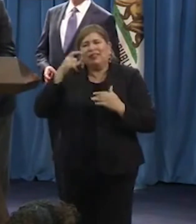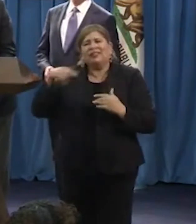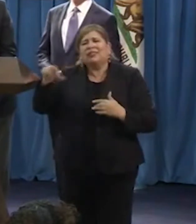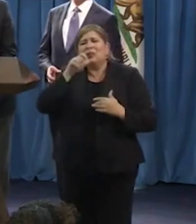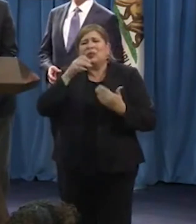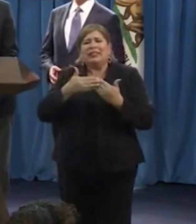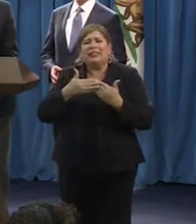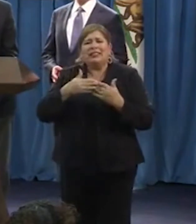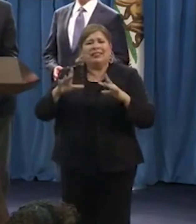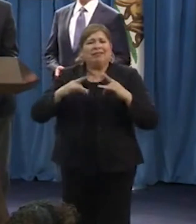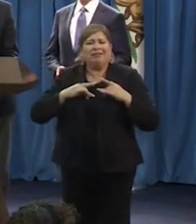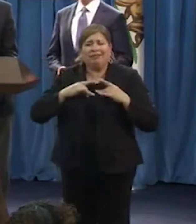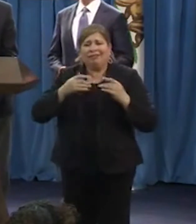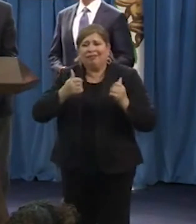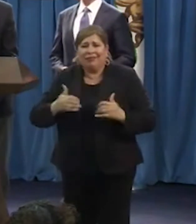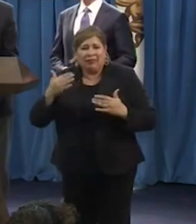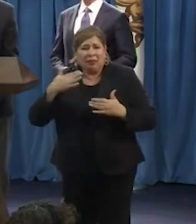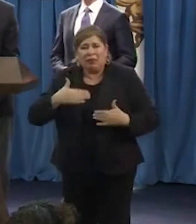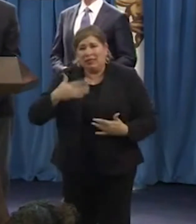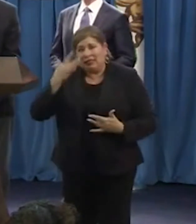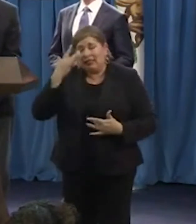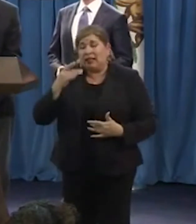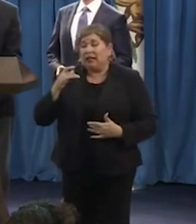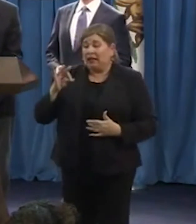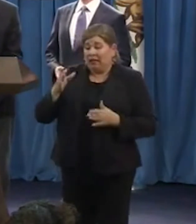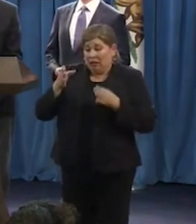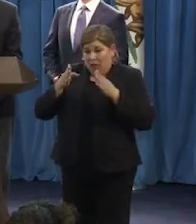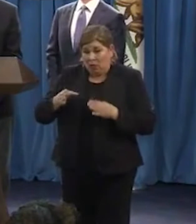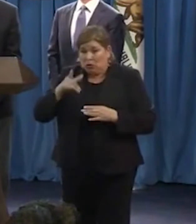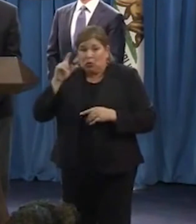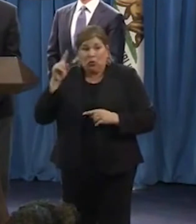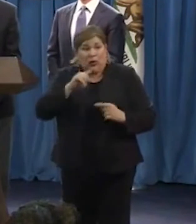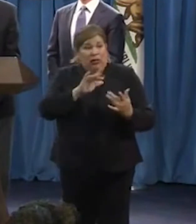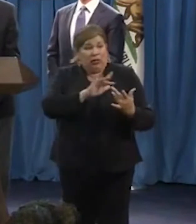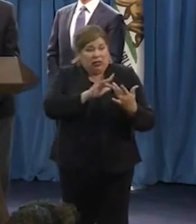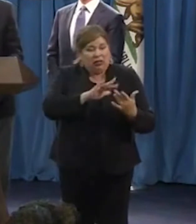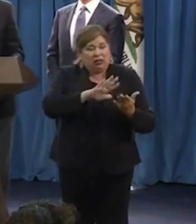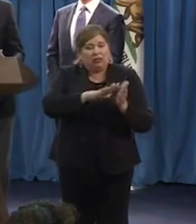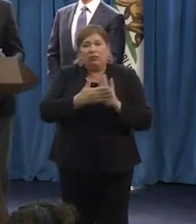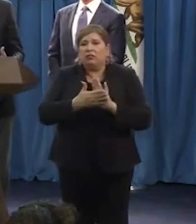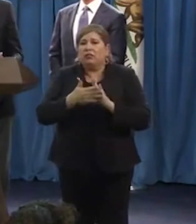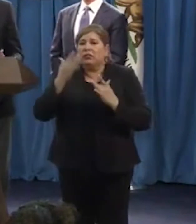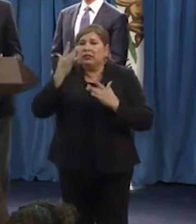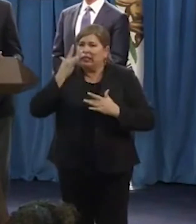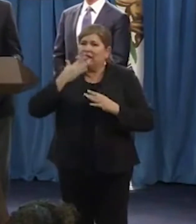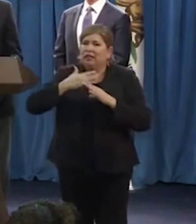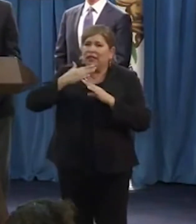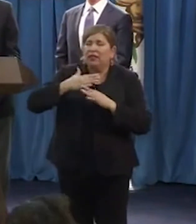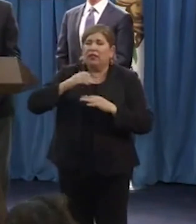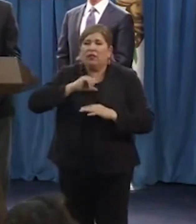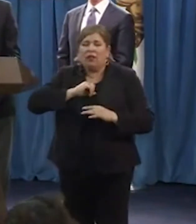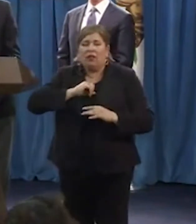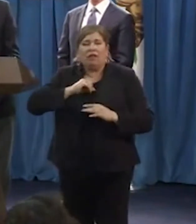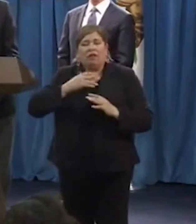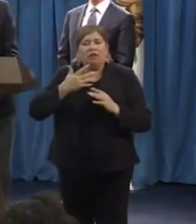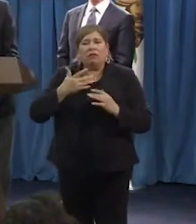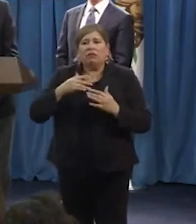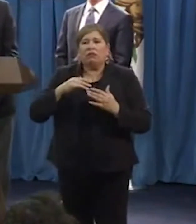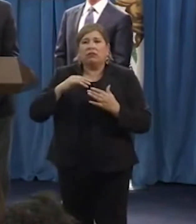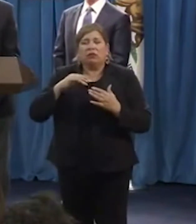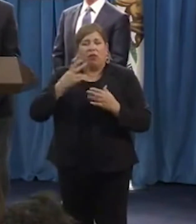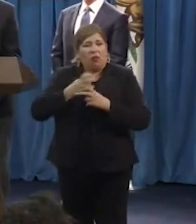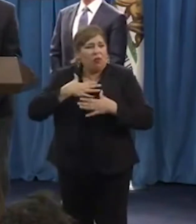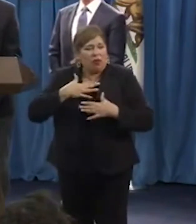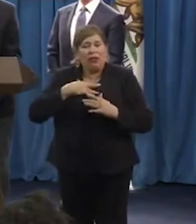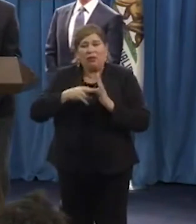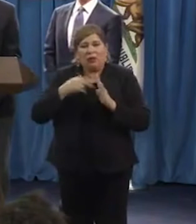if they develop symptoms, that we get them the care and testing that they need right away. And this is certainly a very important